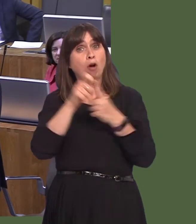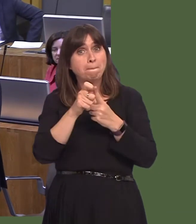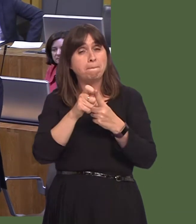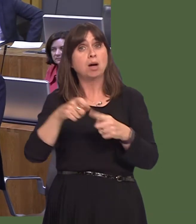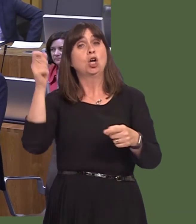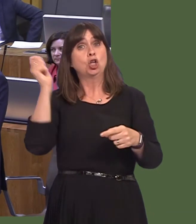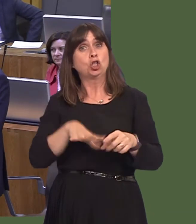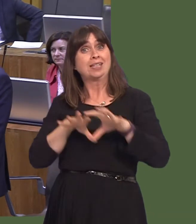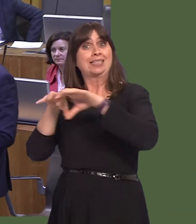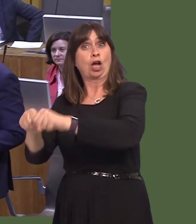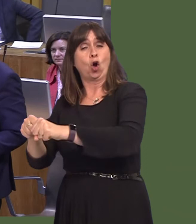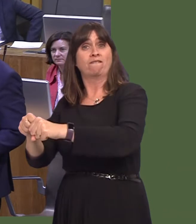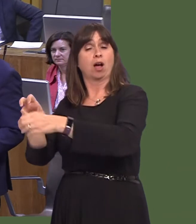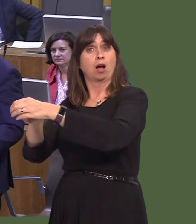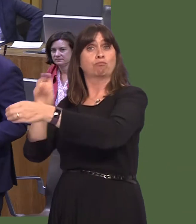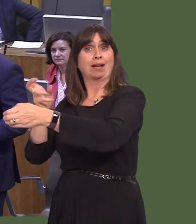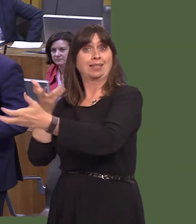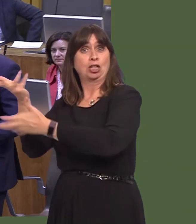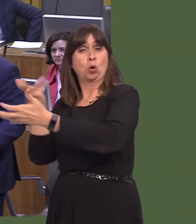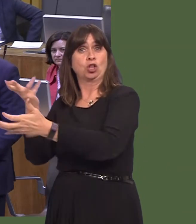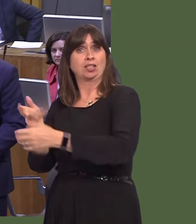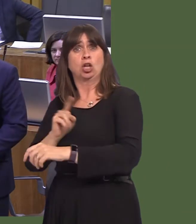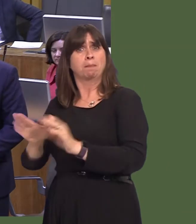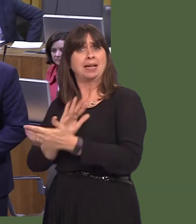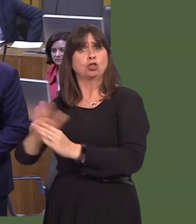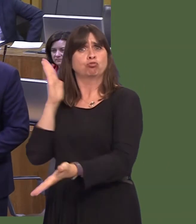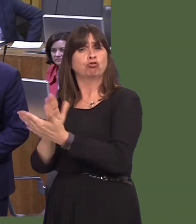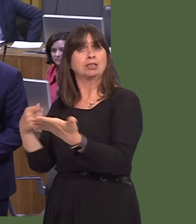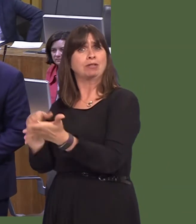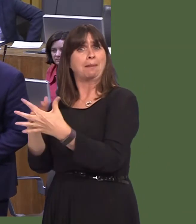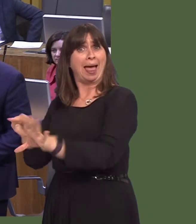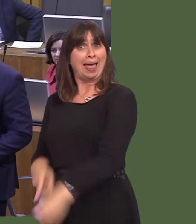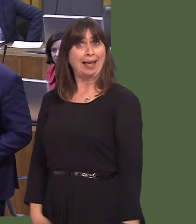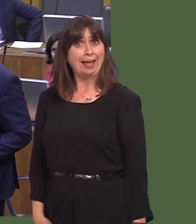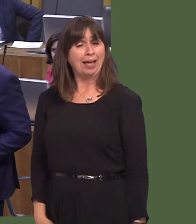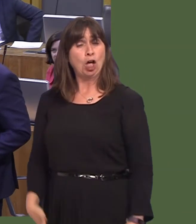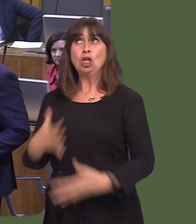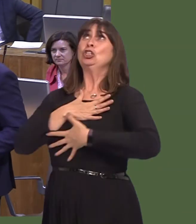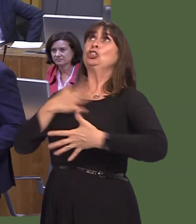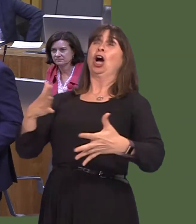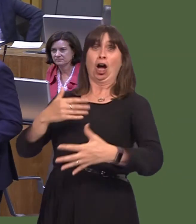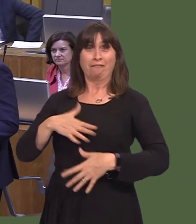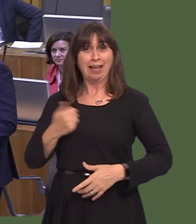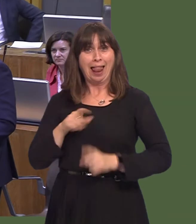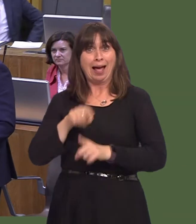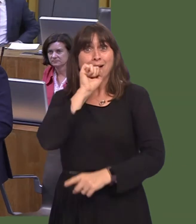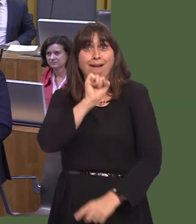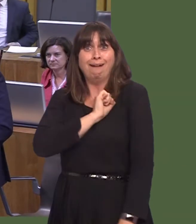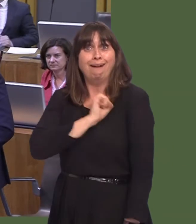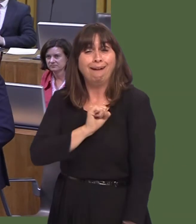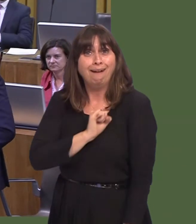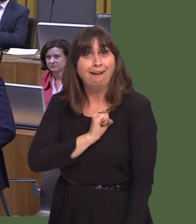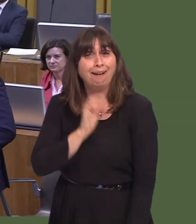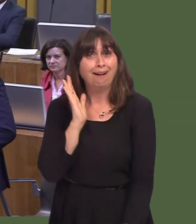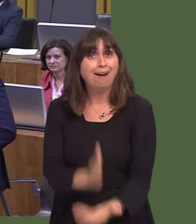leader. Not his own party leader. I mean, you could not make this up. I mean, if I was a comedy writer, I mean, people would think this was too far-fetched. So we do need something more sensible,